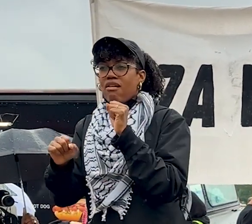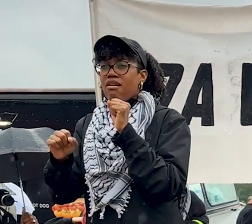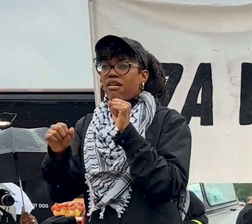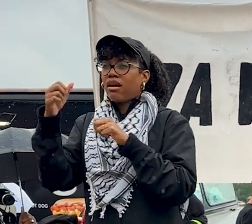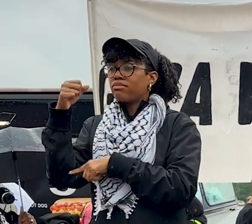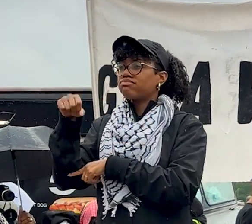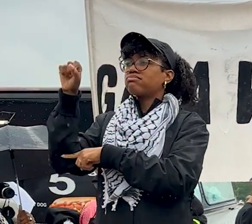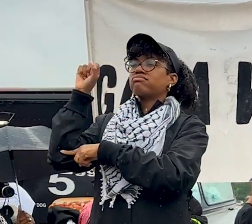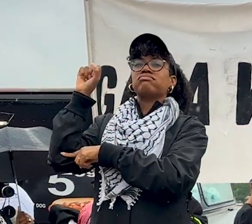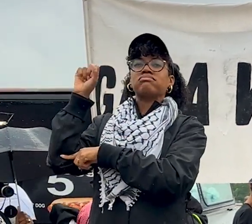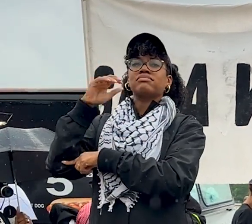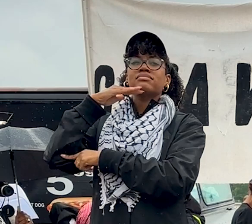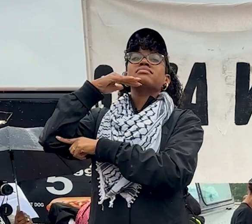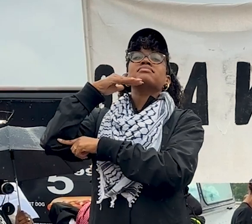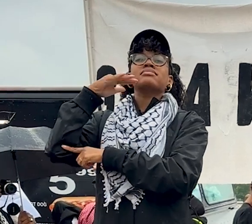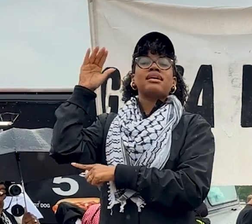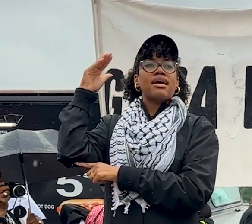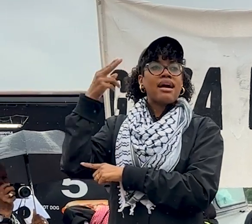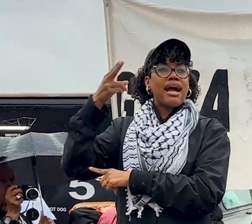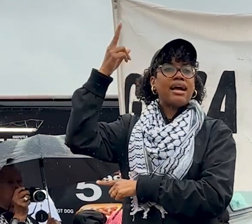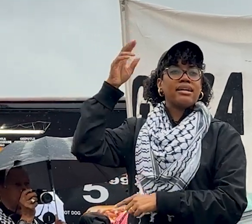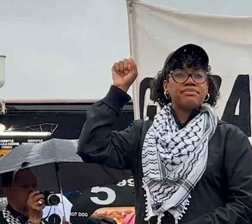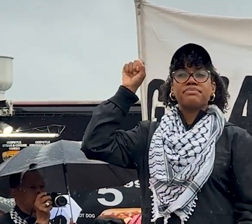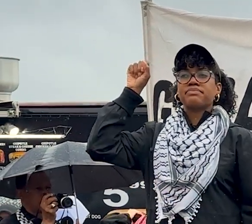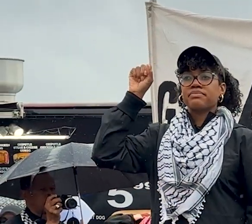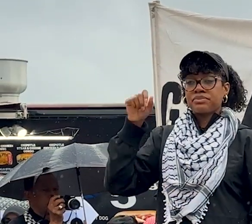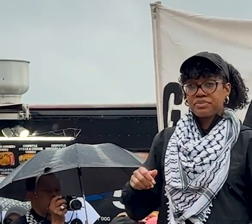heads up and high.